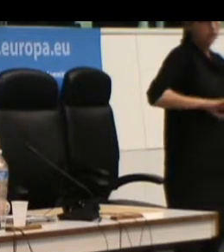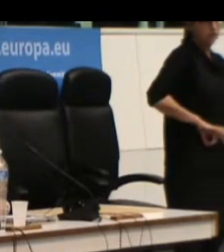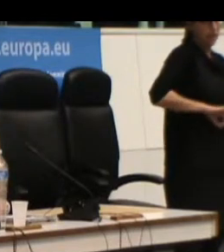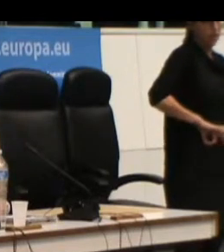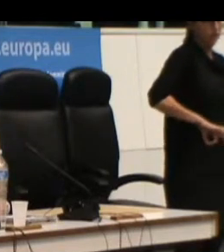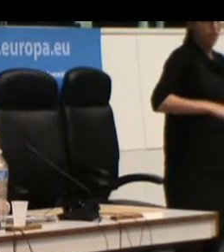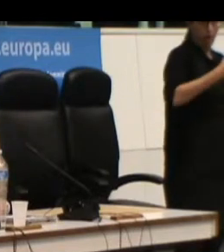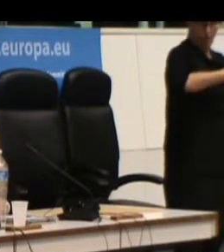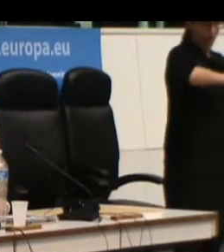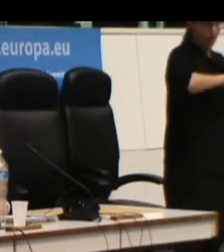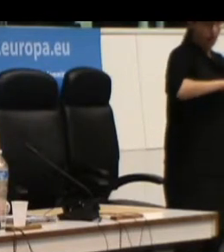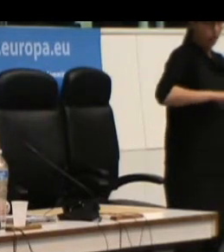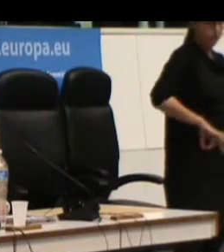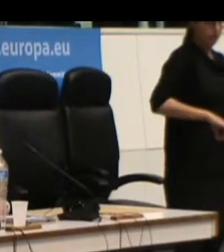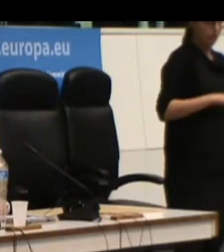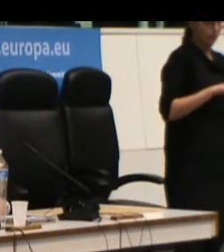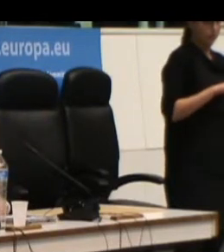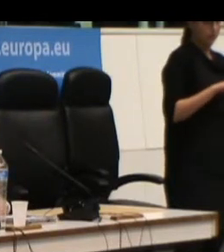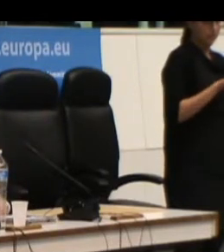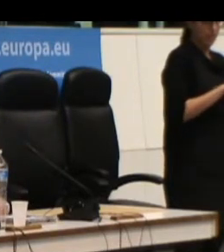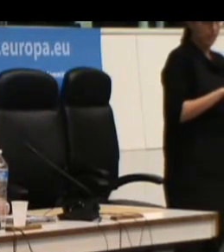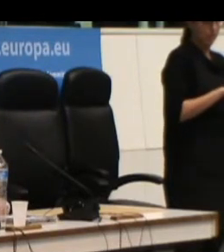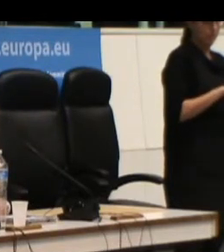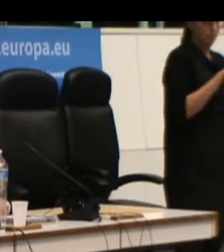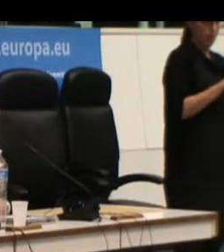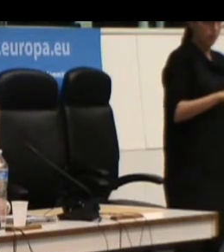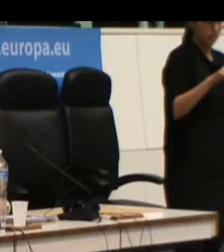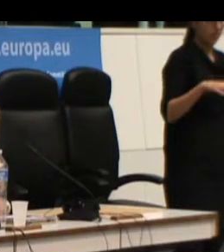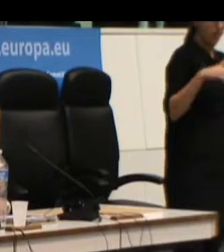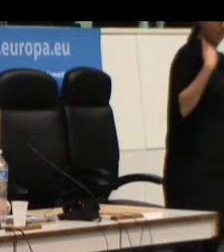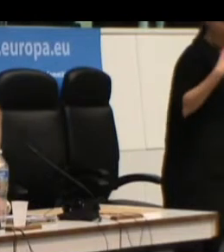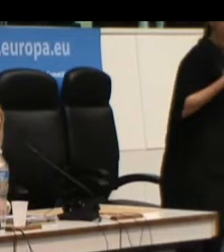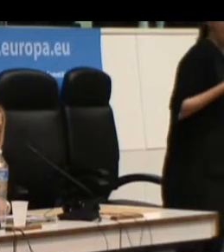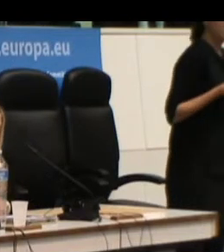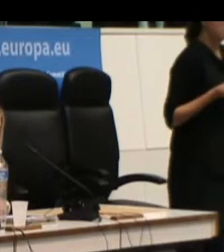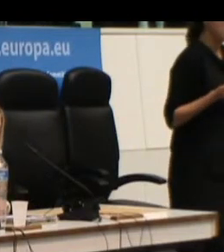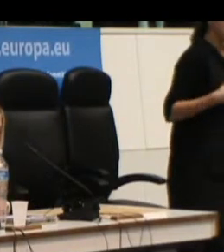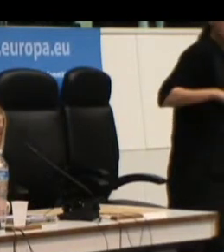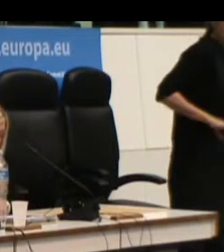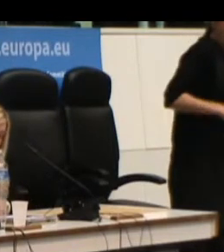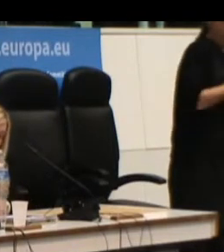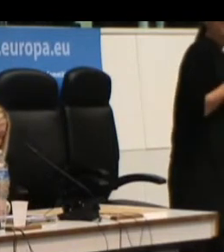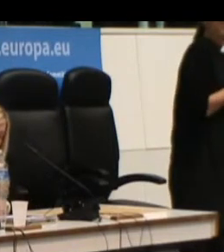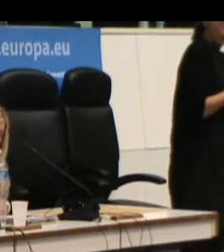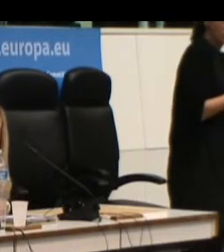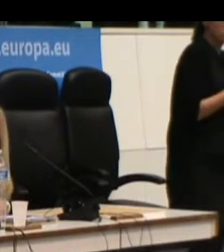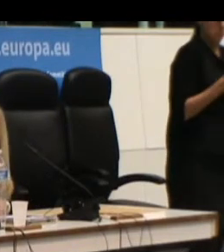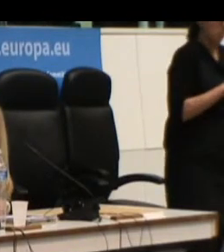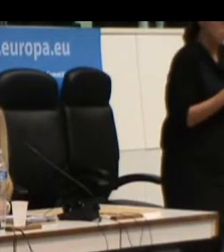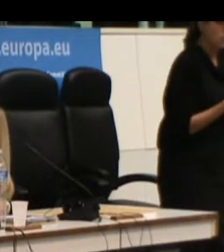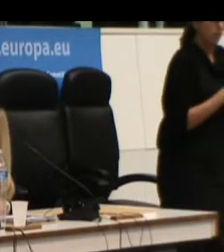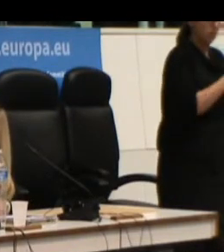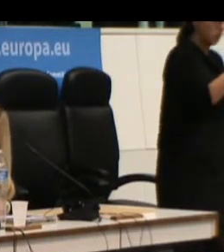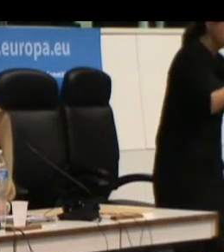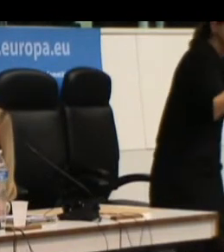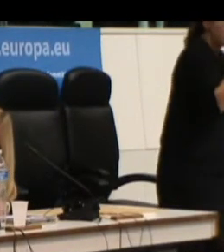interesting mixture of the average population. So some of them are young, fantastic you know, have no problem at all with computer literacy,